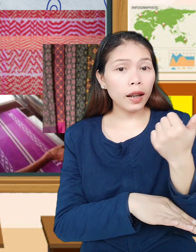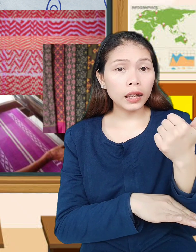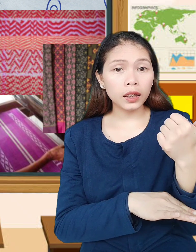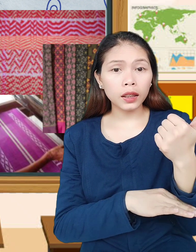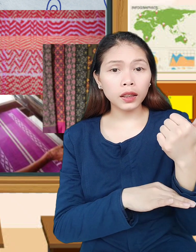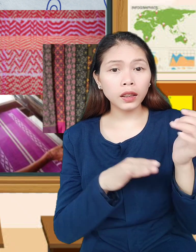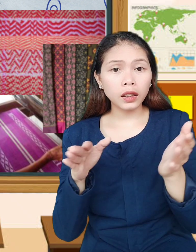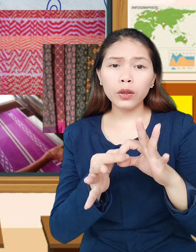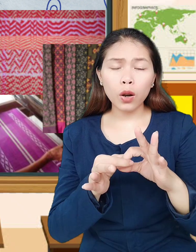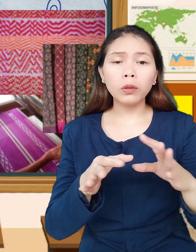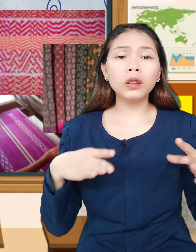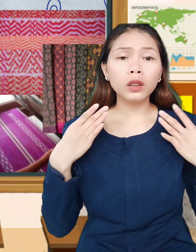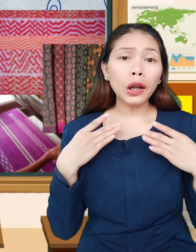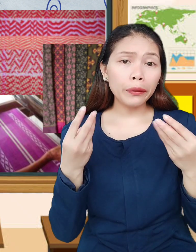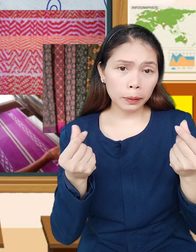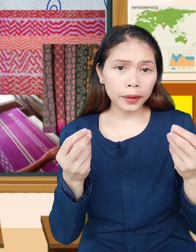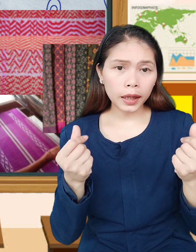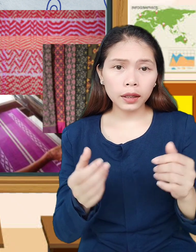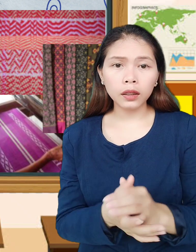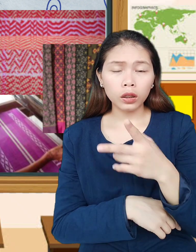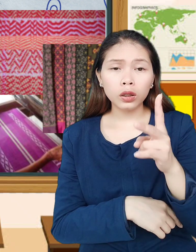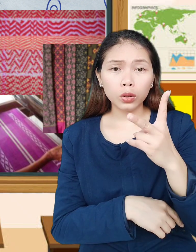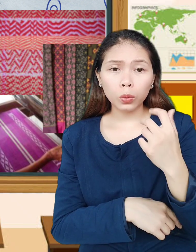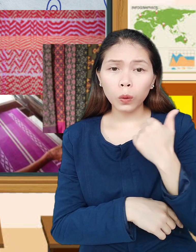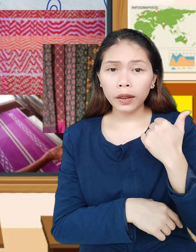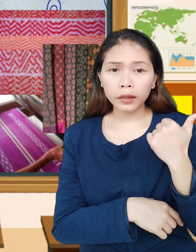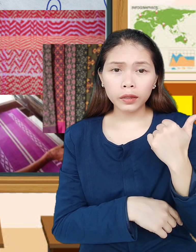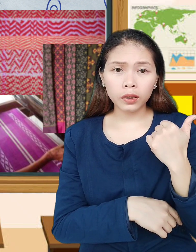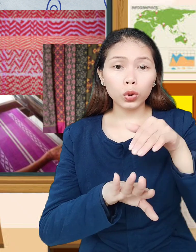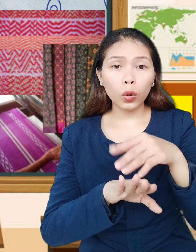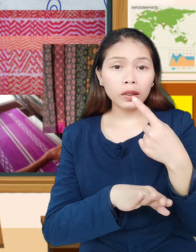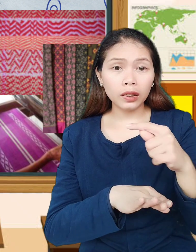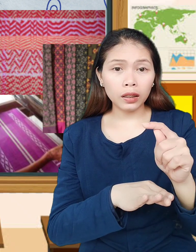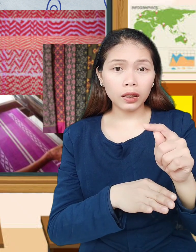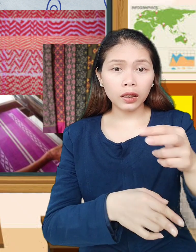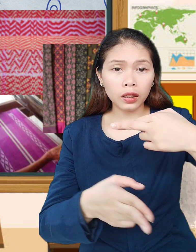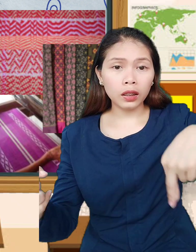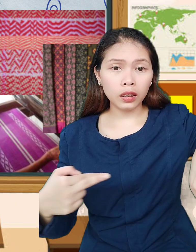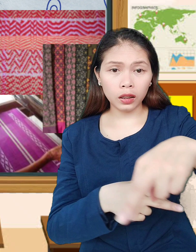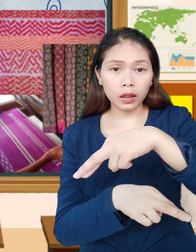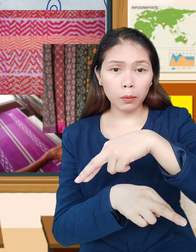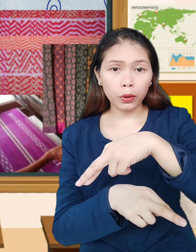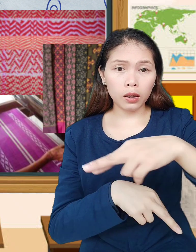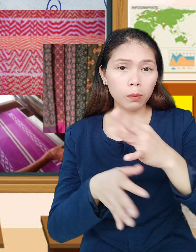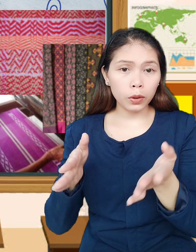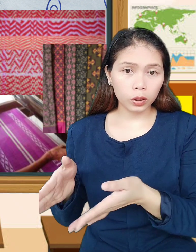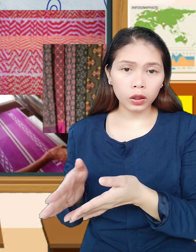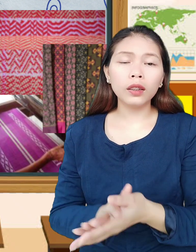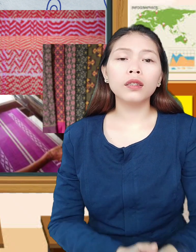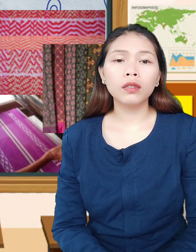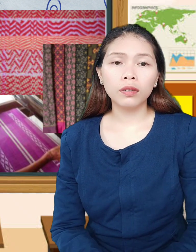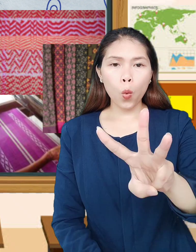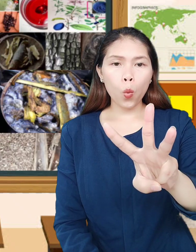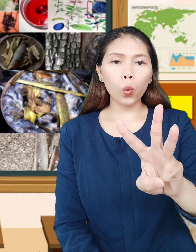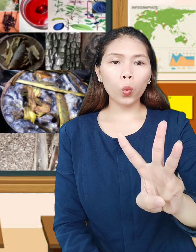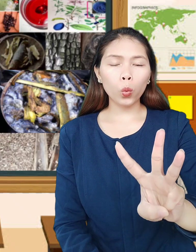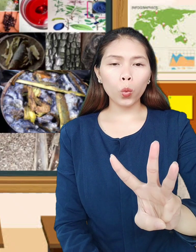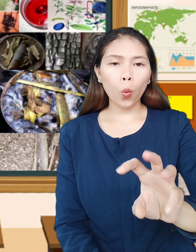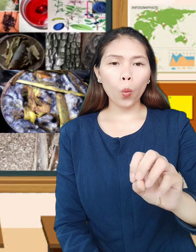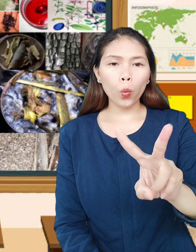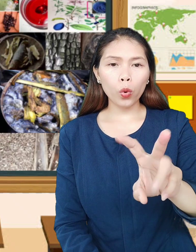dominates on the side of the fabric, while the two others determine the color of reverse